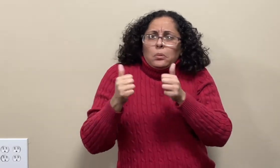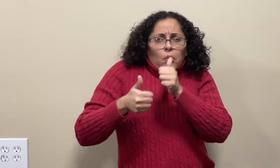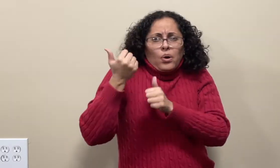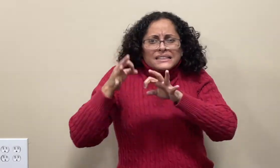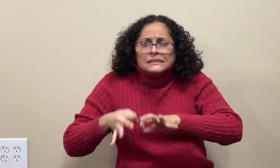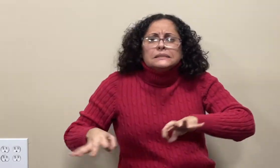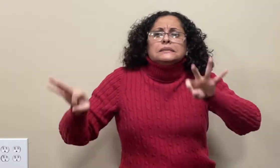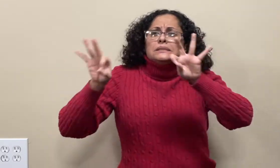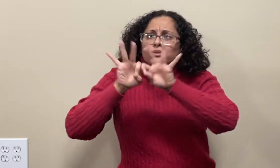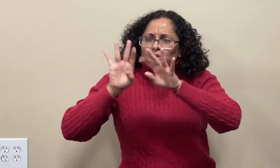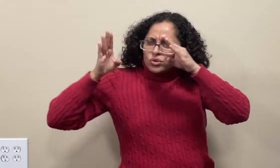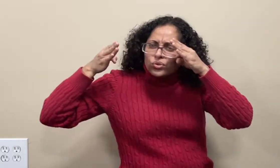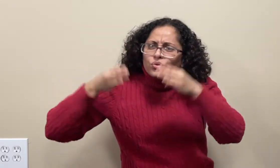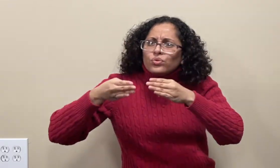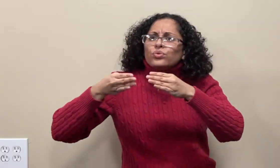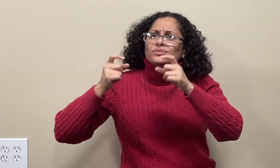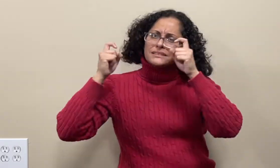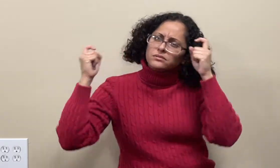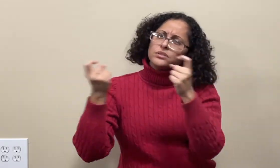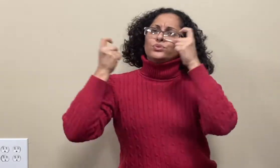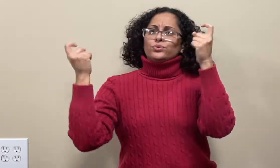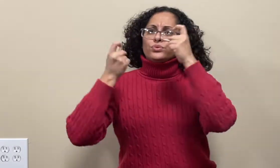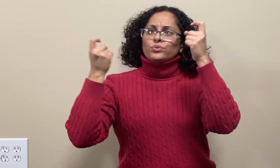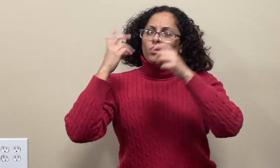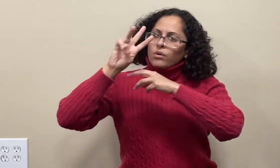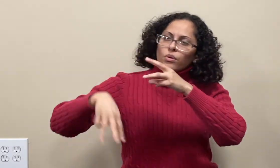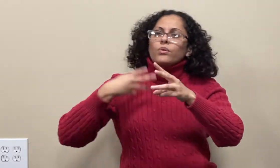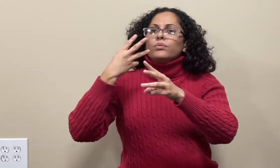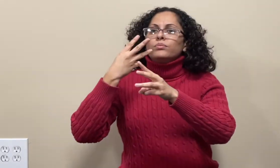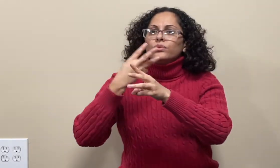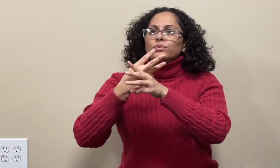and to celebrate World Deaf Refugee Day.